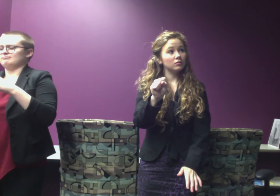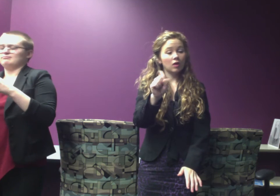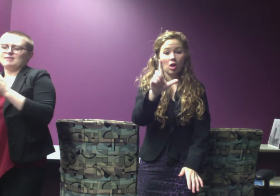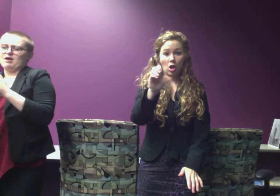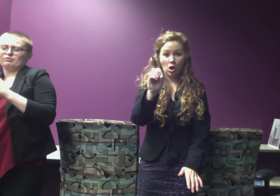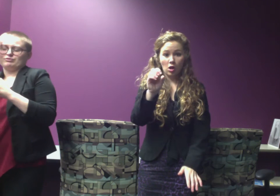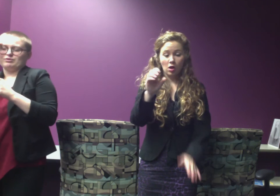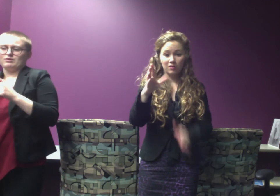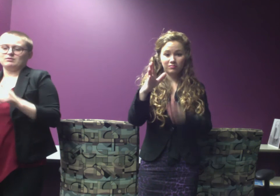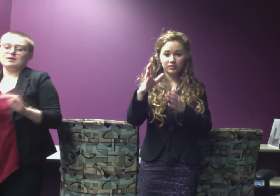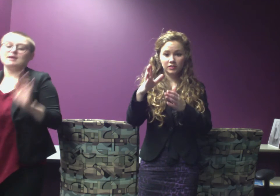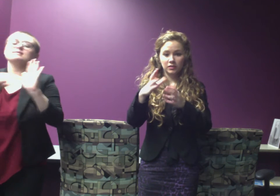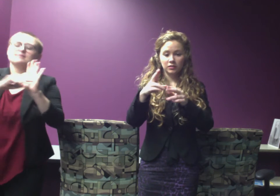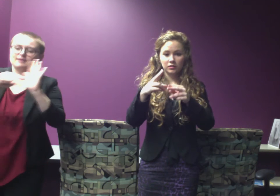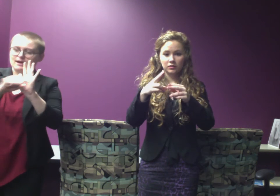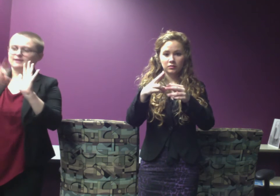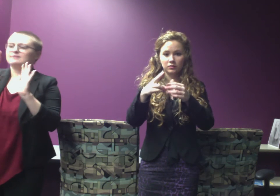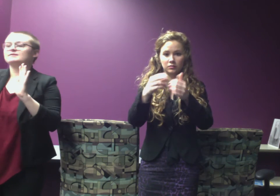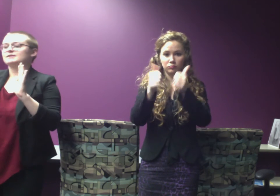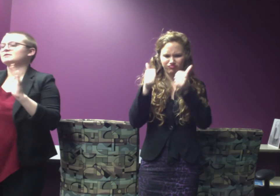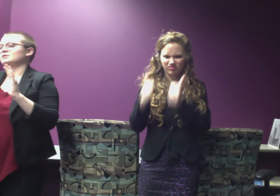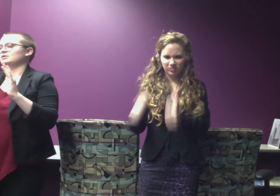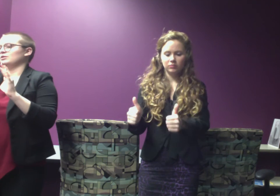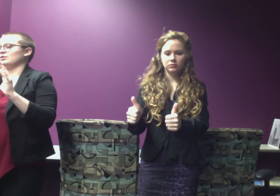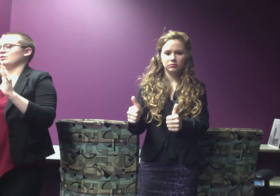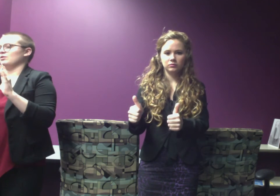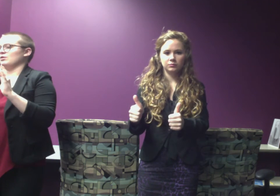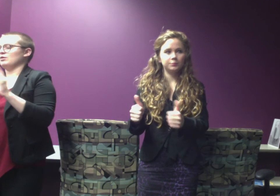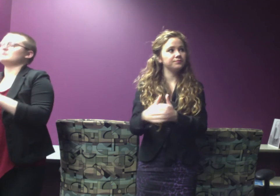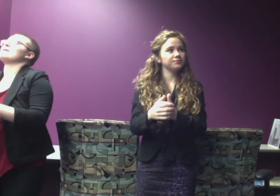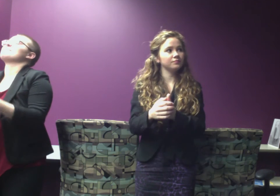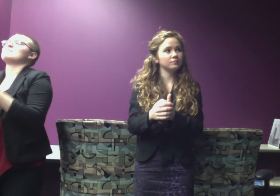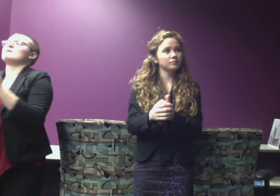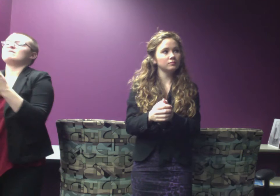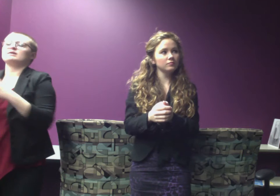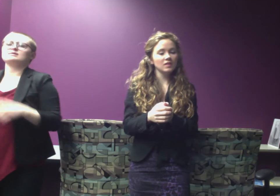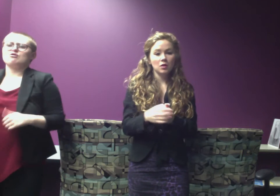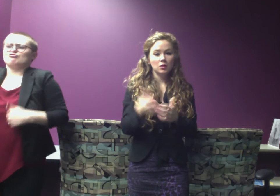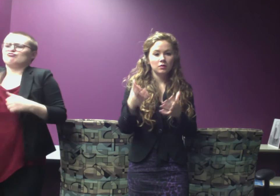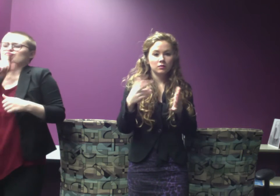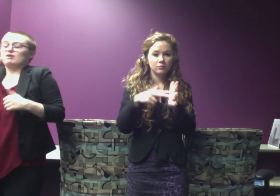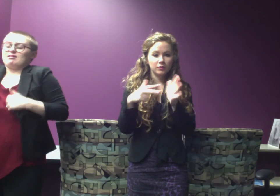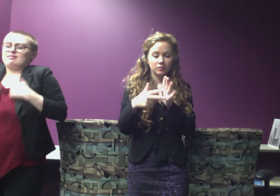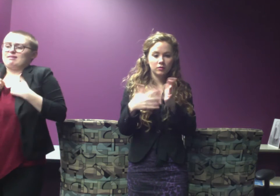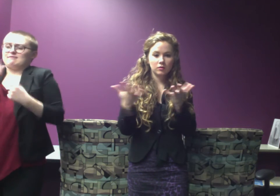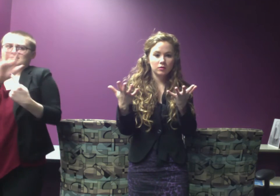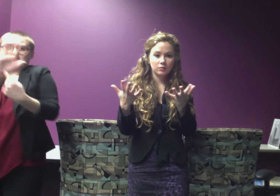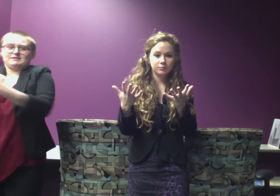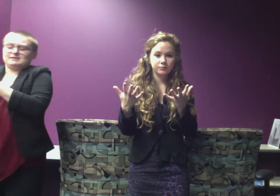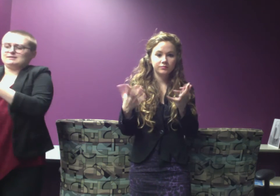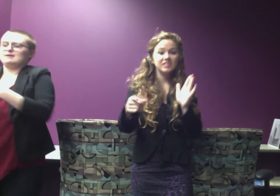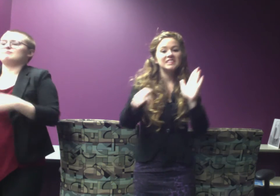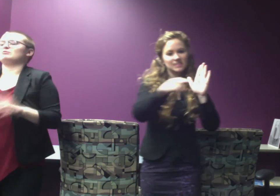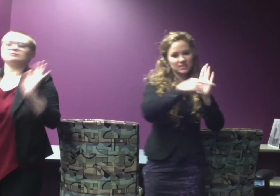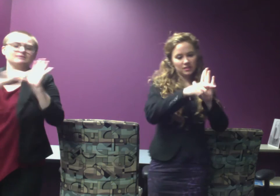of situations that come up in football and temperatures and one thing and another where you use positive and negative numbers, and